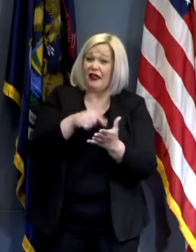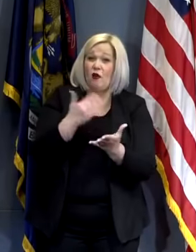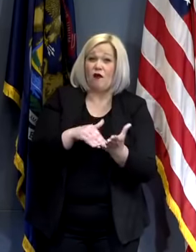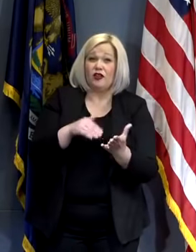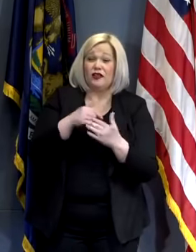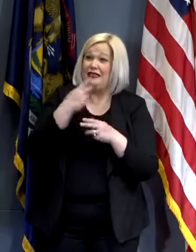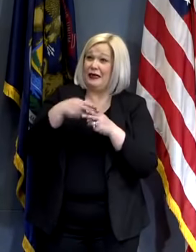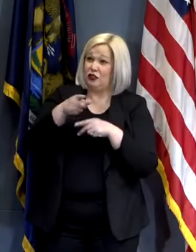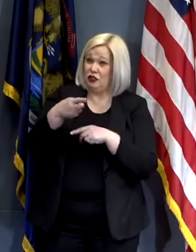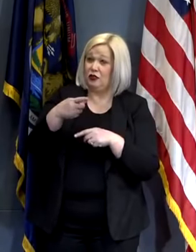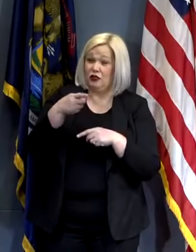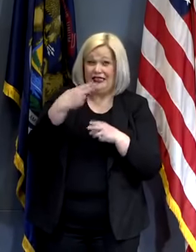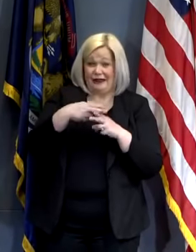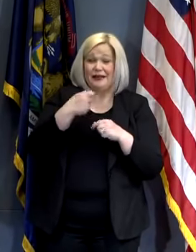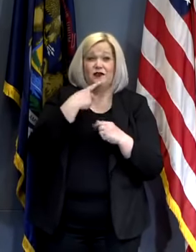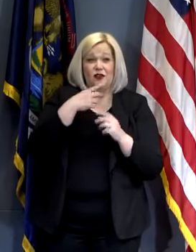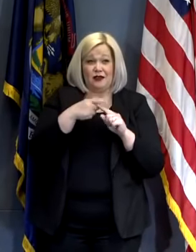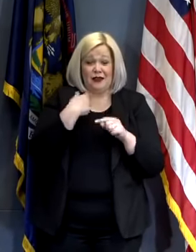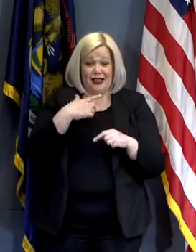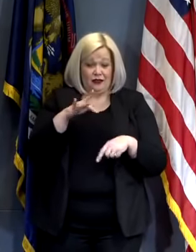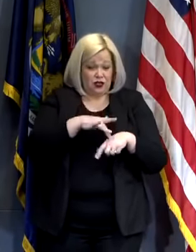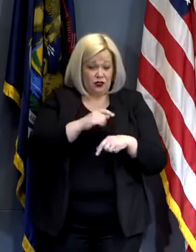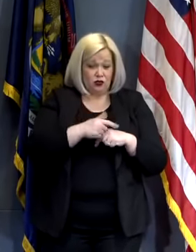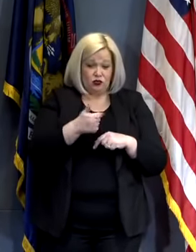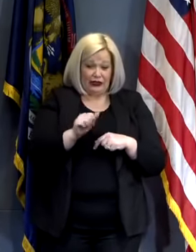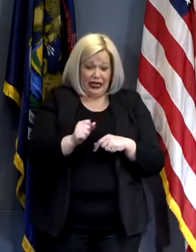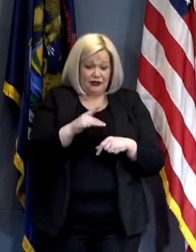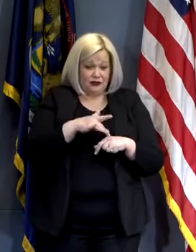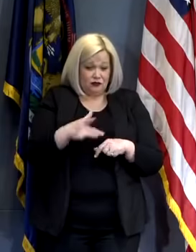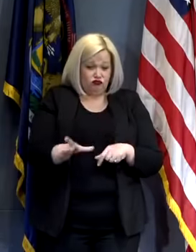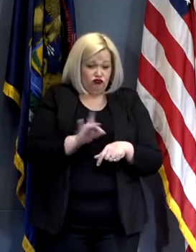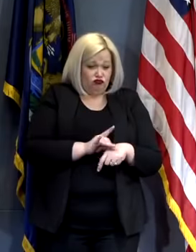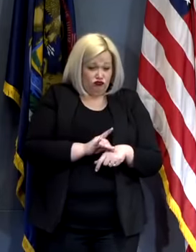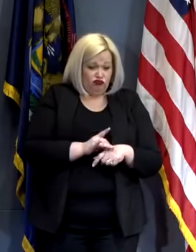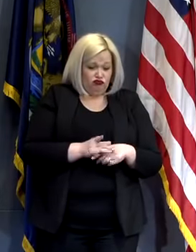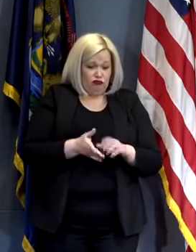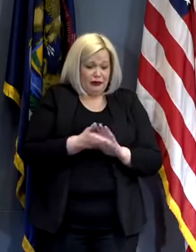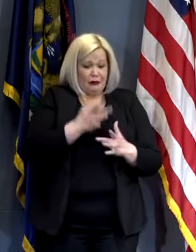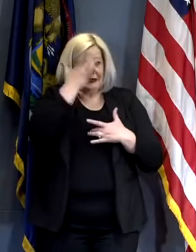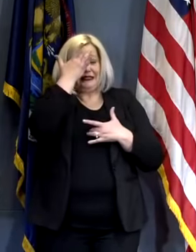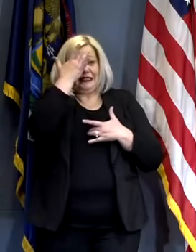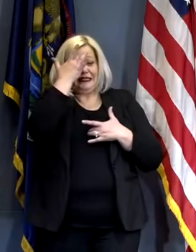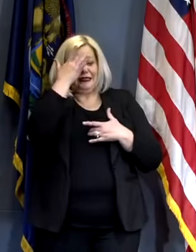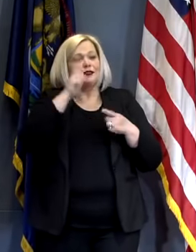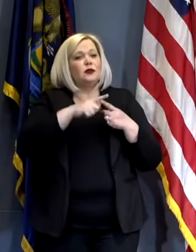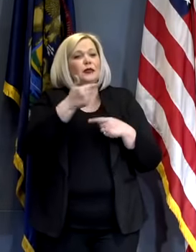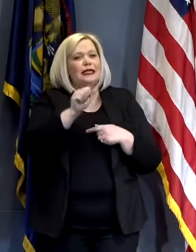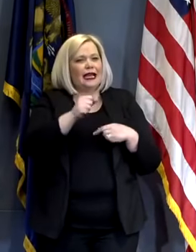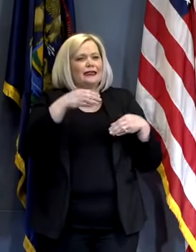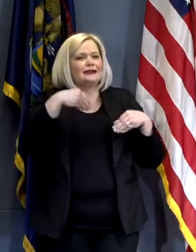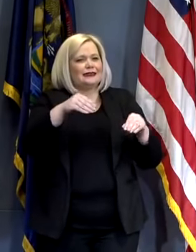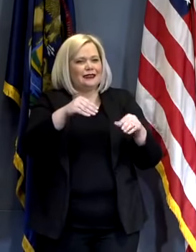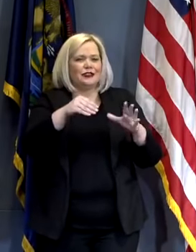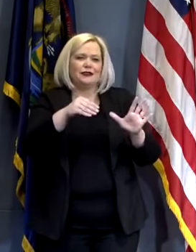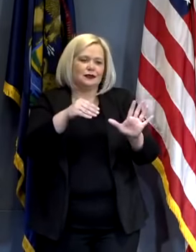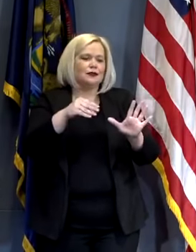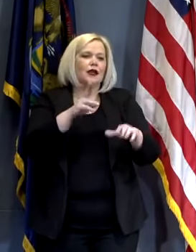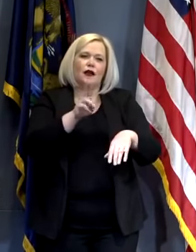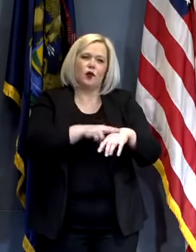you by name, but it is something that you have talked about. What is your response to this? So to the service station dealers, you know, certainly there was